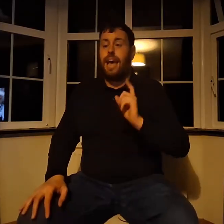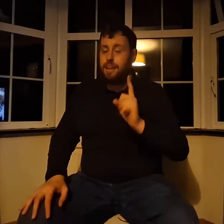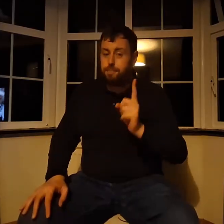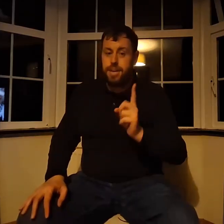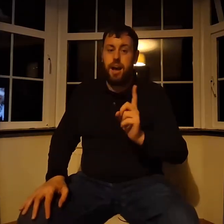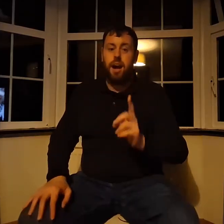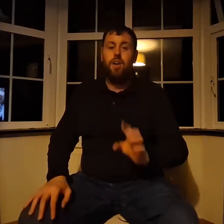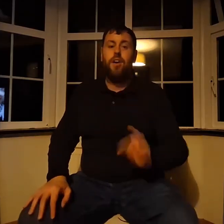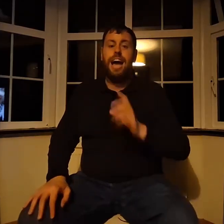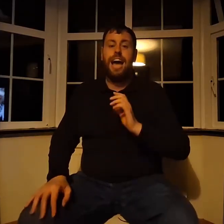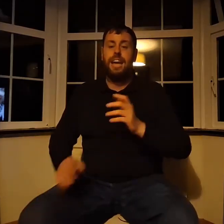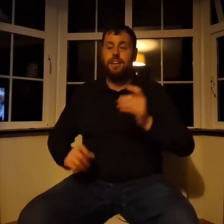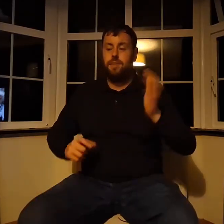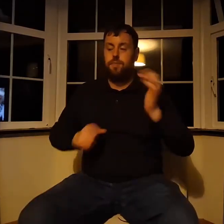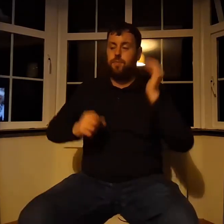That'd be alright.